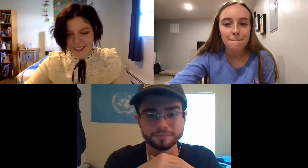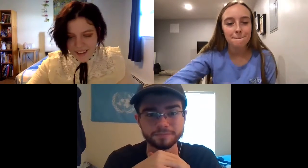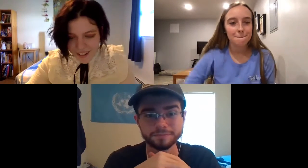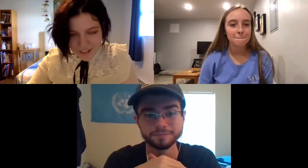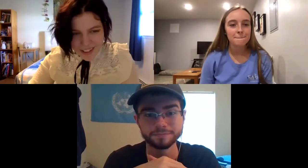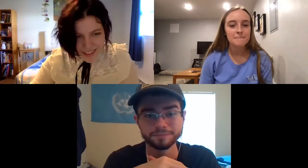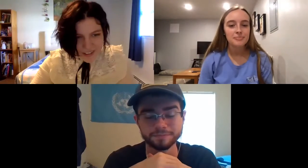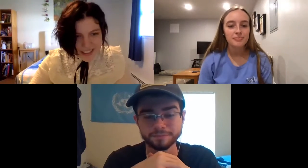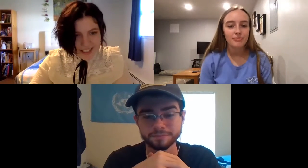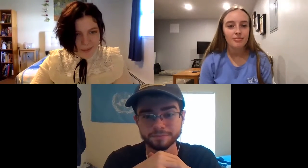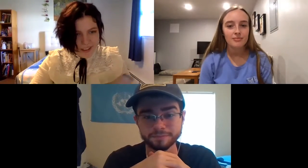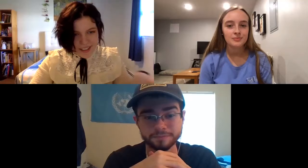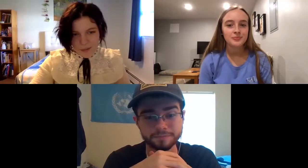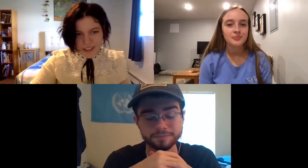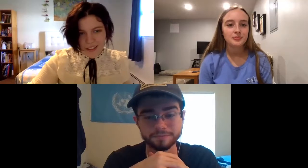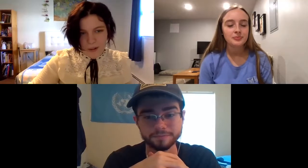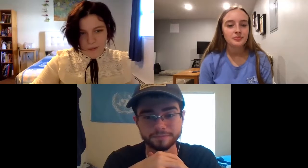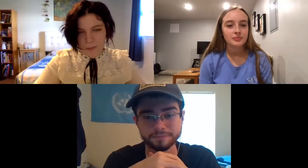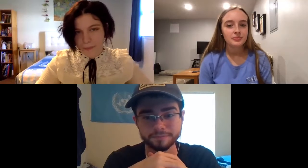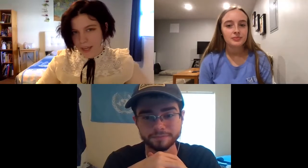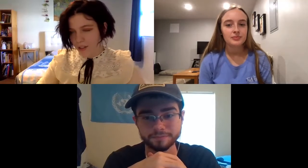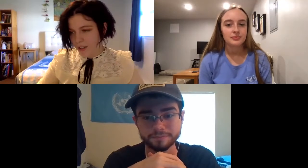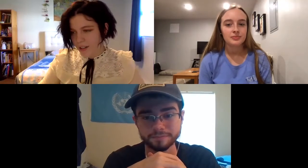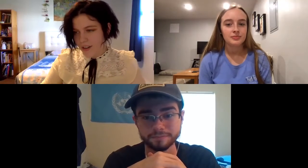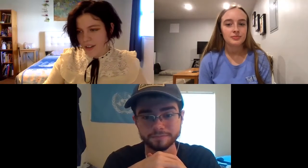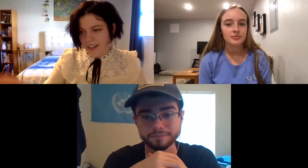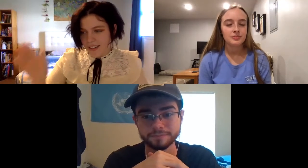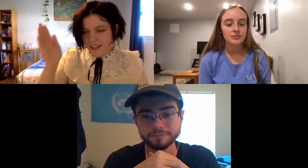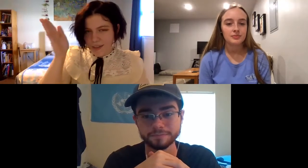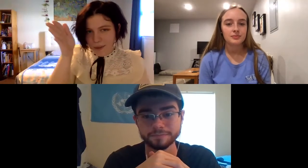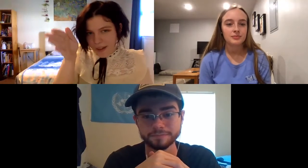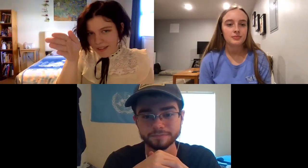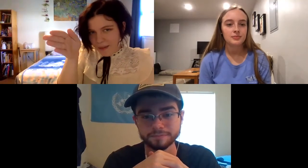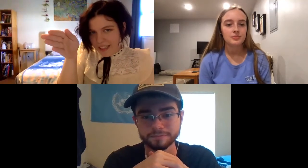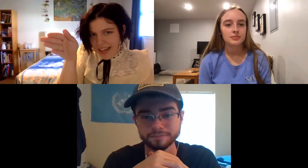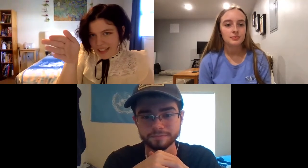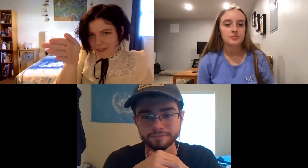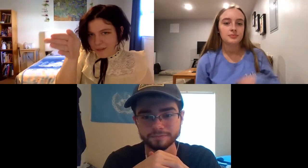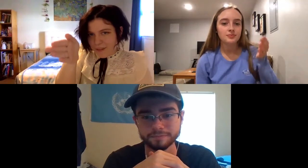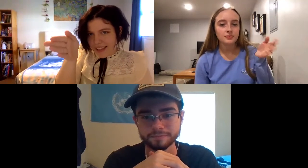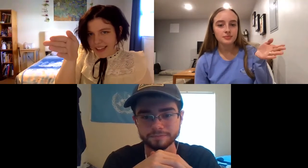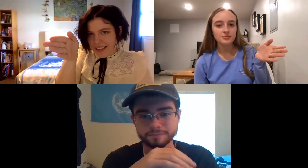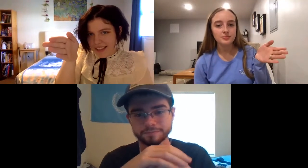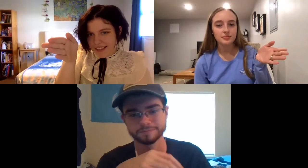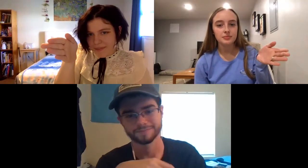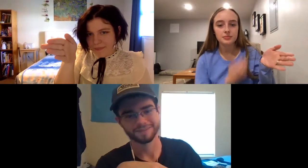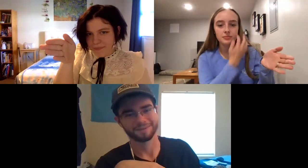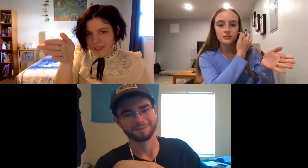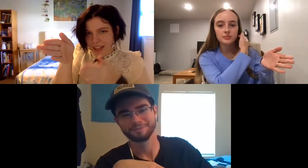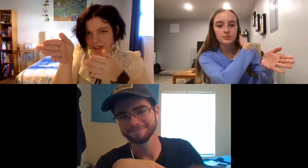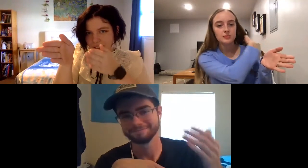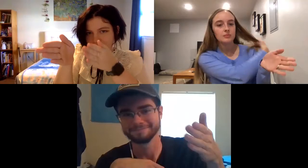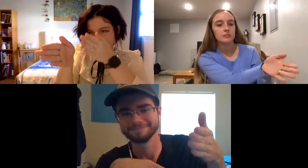Yeah. All right. So the next one, we're going to go over major. So non-dominant hand flat like this.